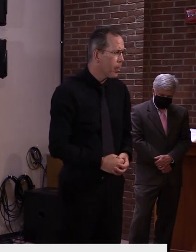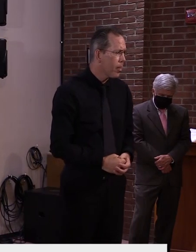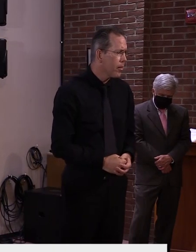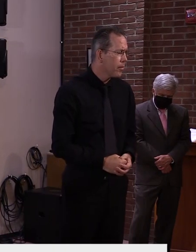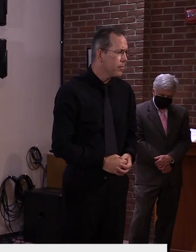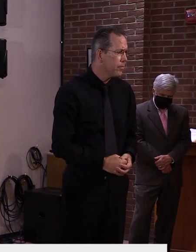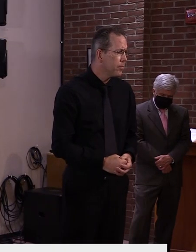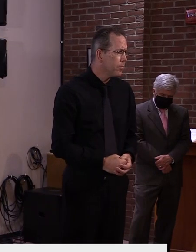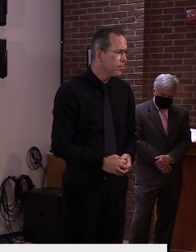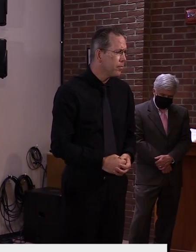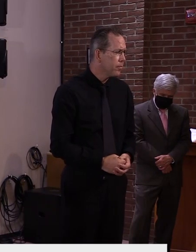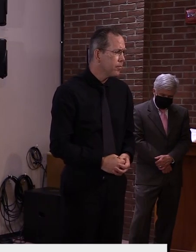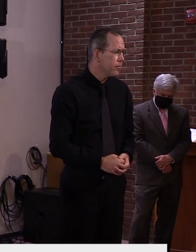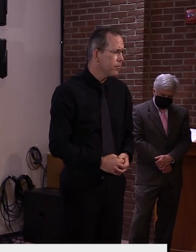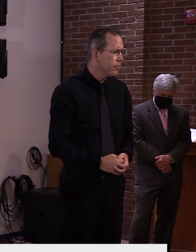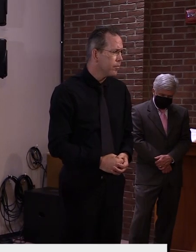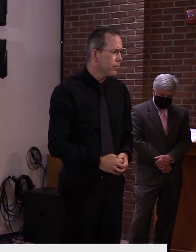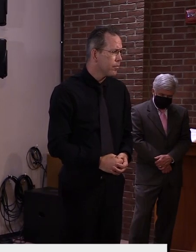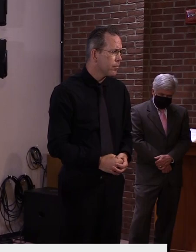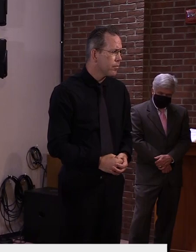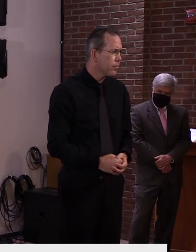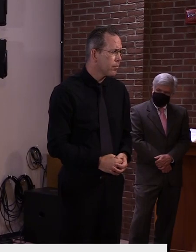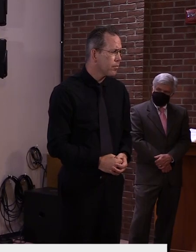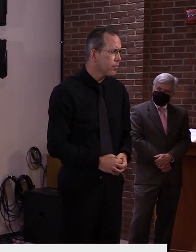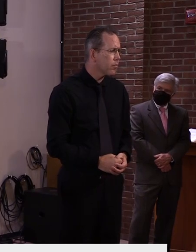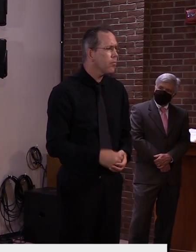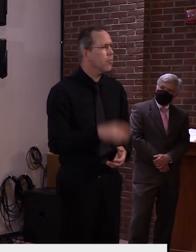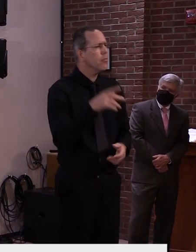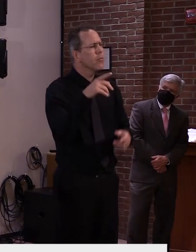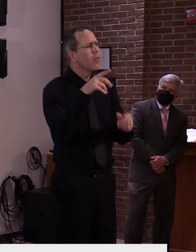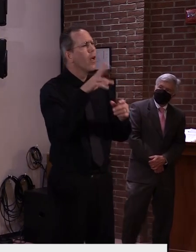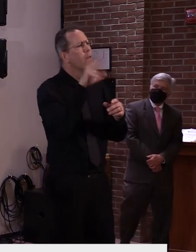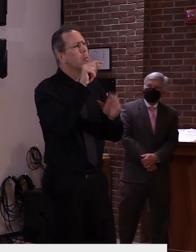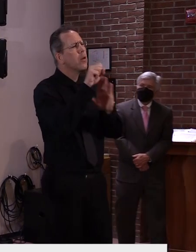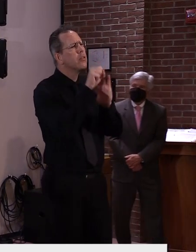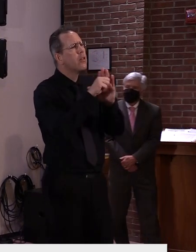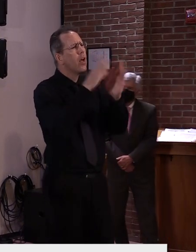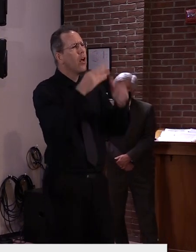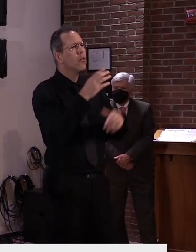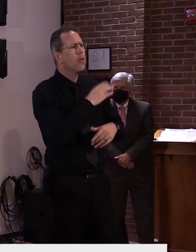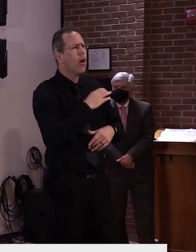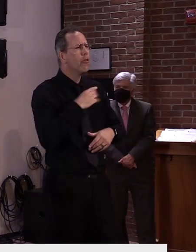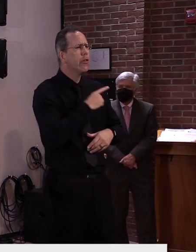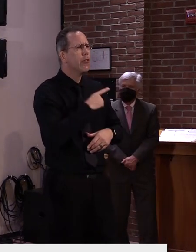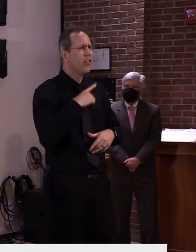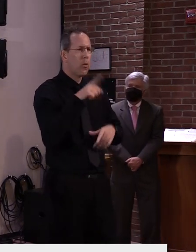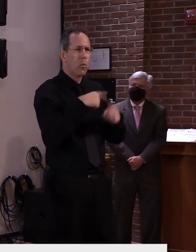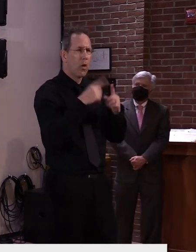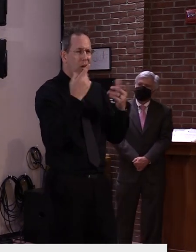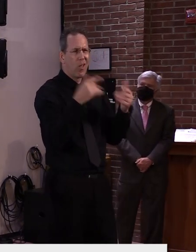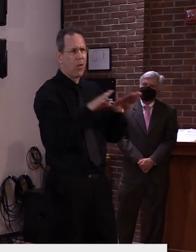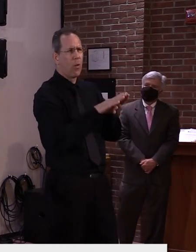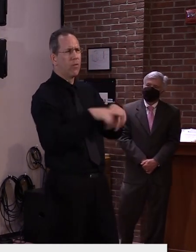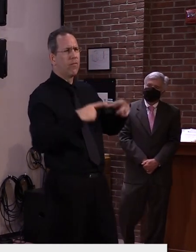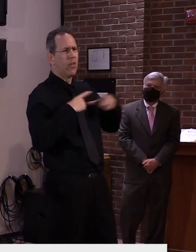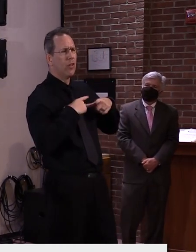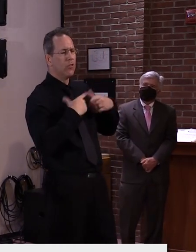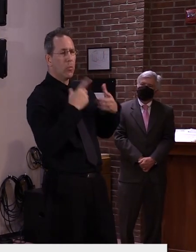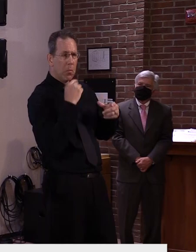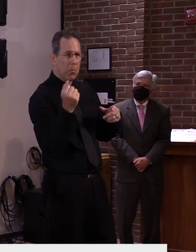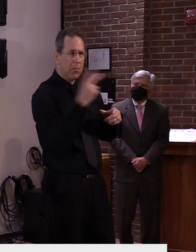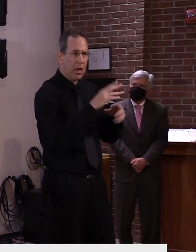Vermont State House will be reopened, or any sense of the process, what's going on with that? You know, I don't, Guy.